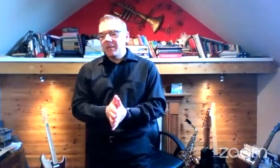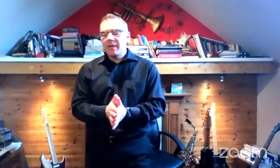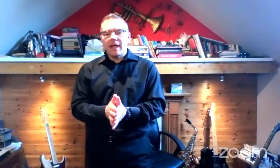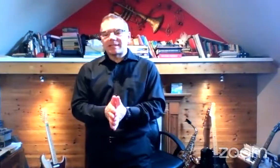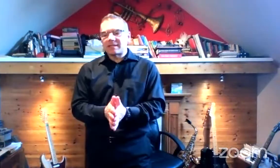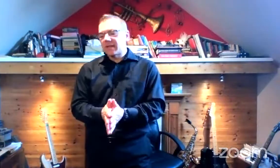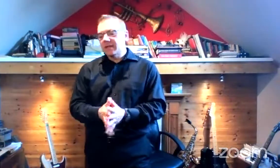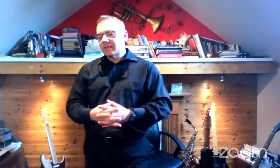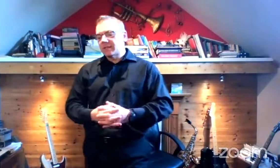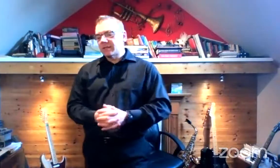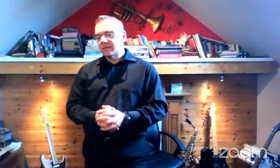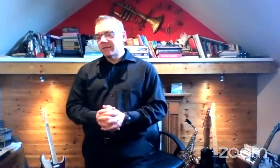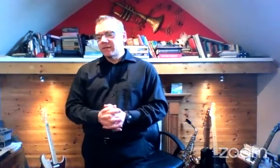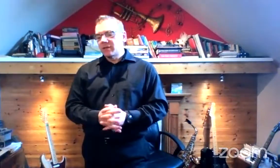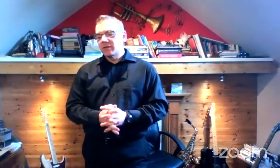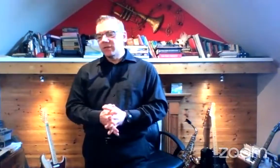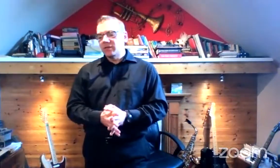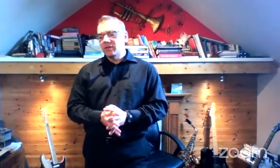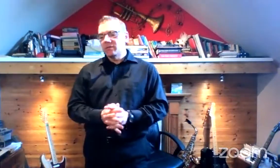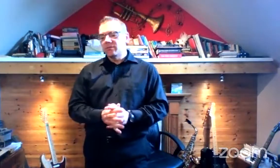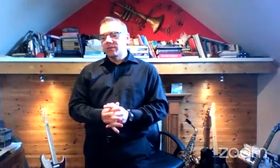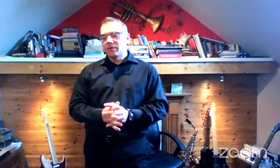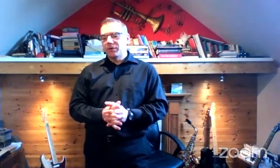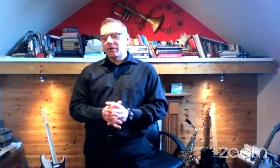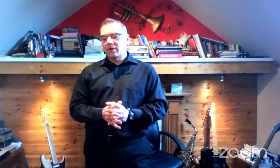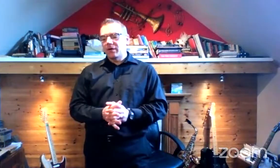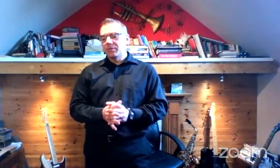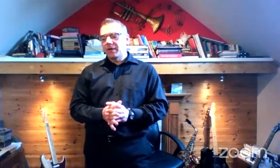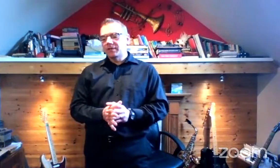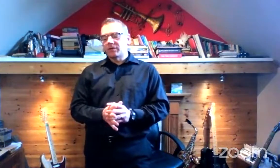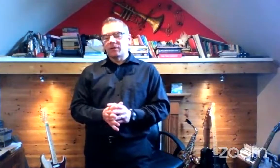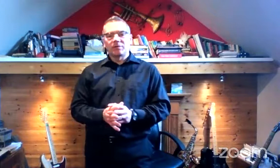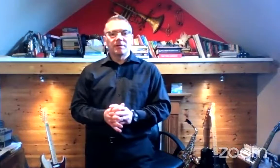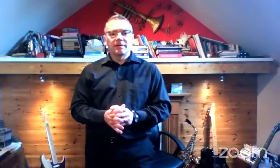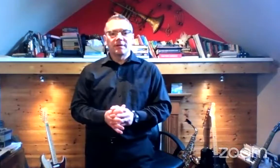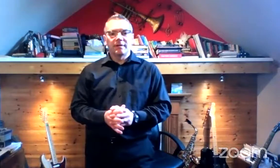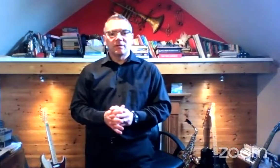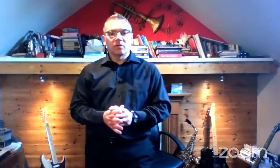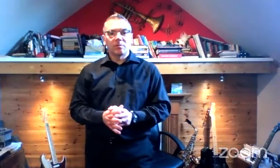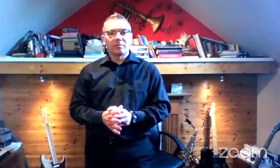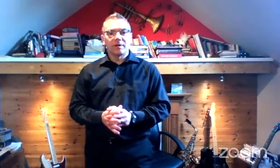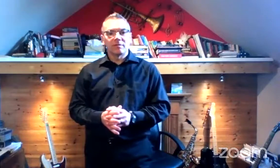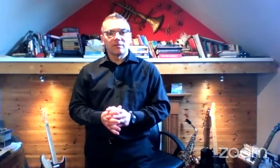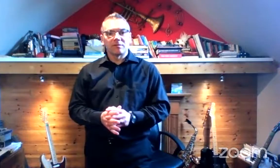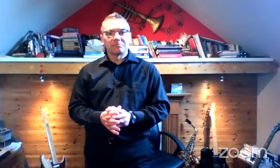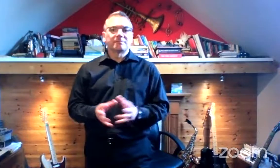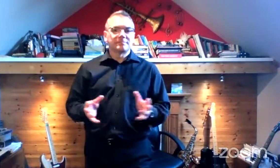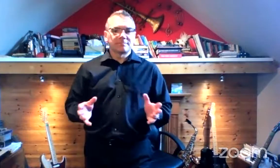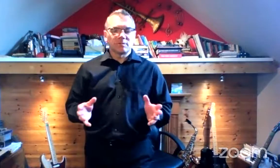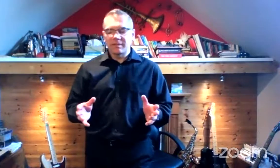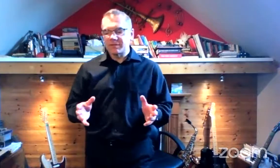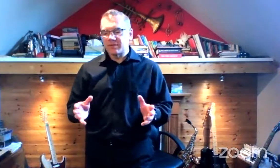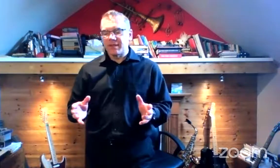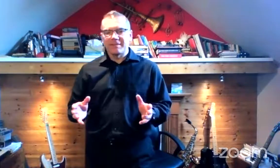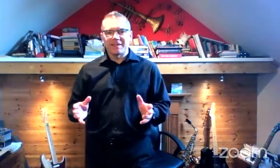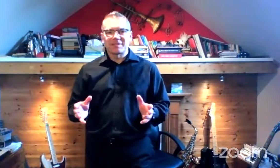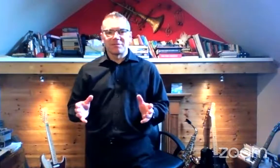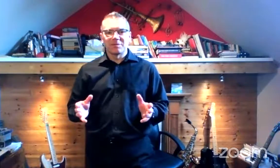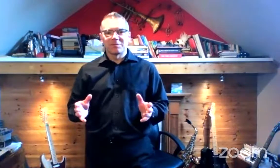I'm excited that you will knock on my door and open my door. Right? So that's not what the